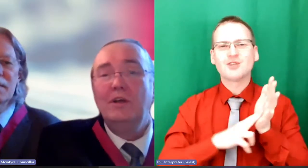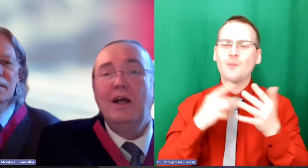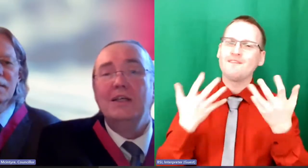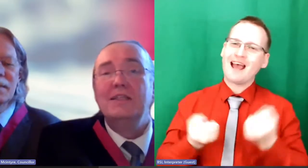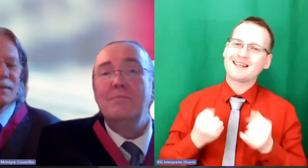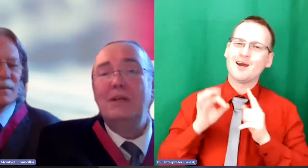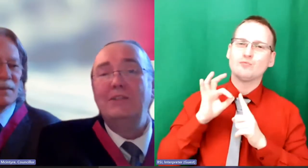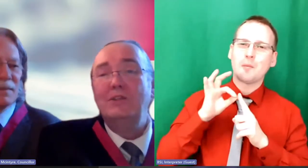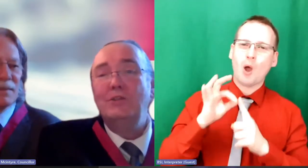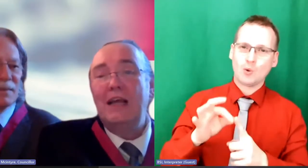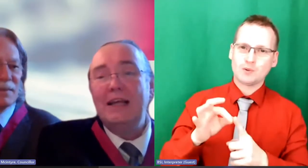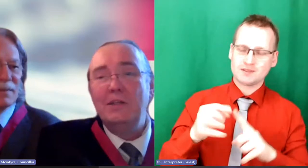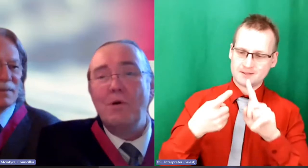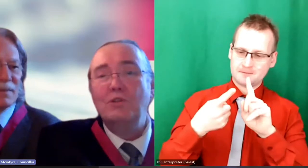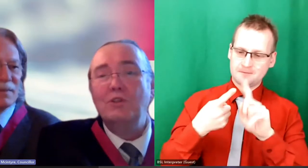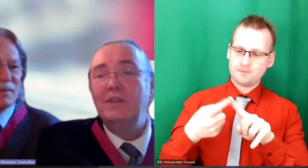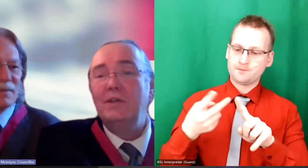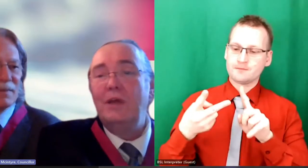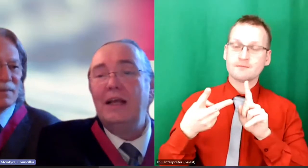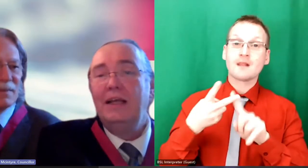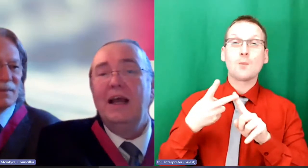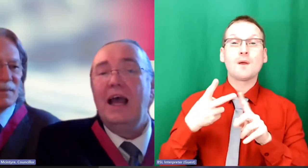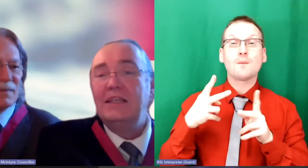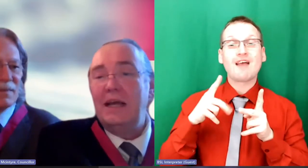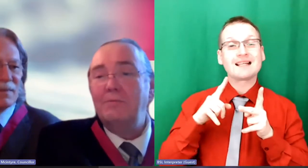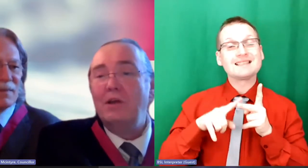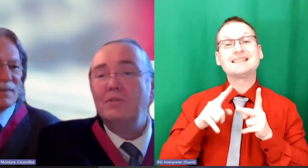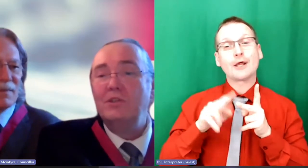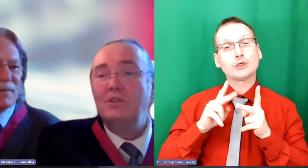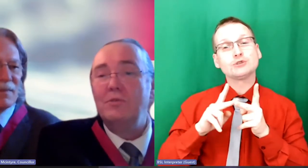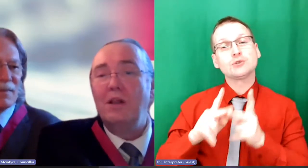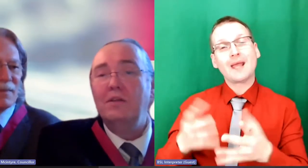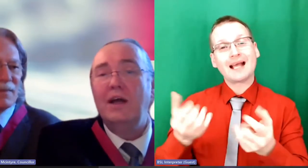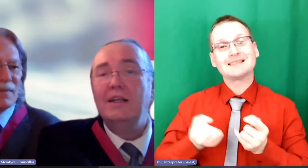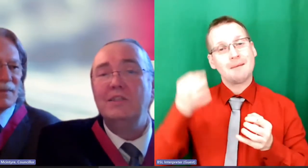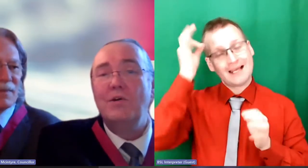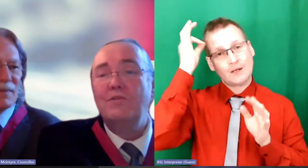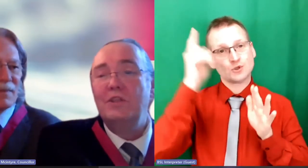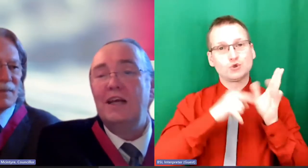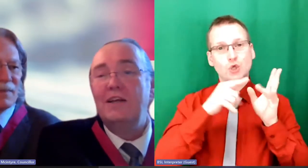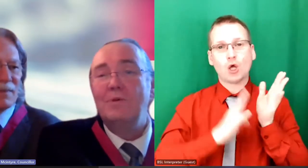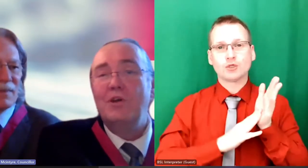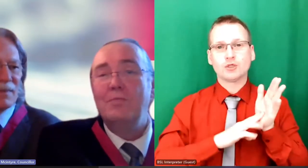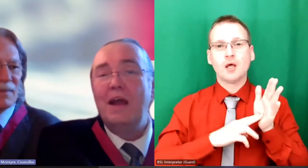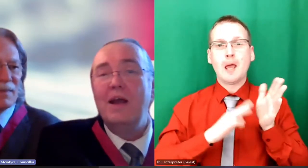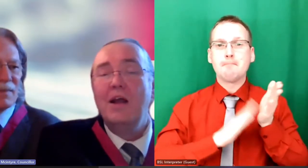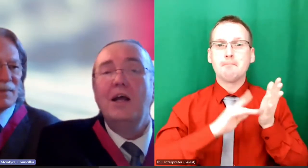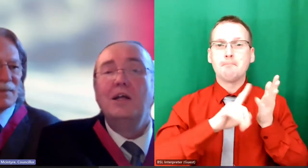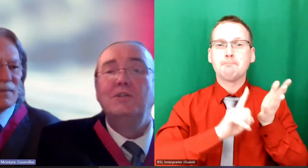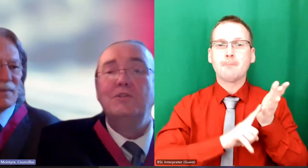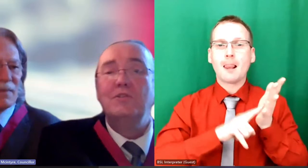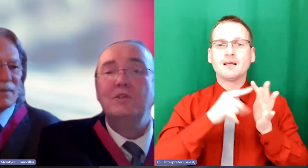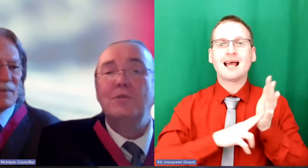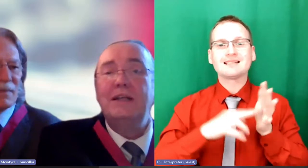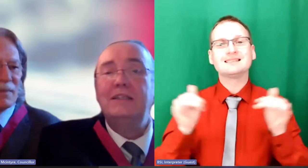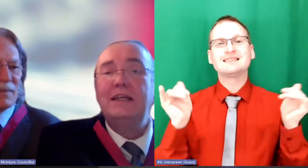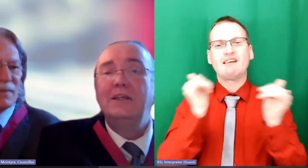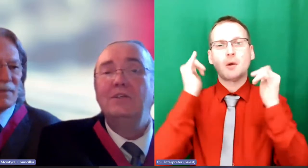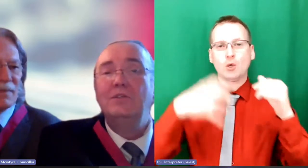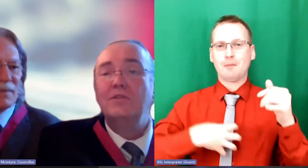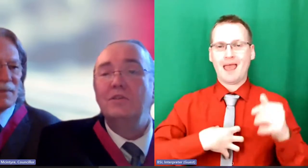motion, somebody to second the motion that we accept Councillor John Mullen as Salford Ceremonial Mayor